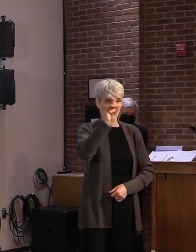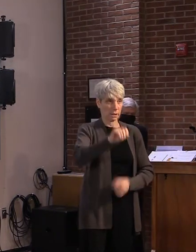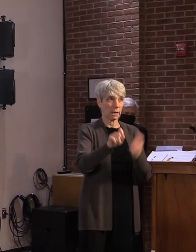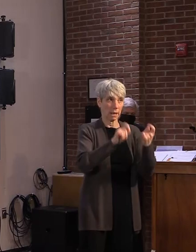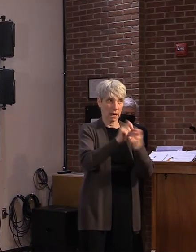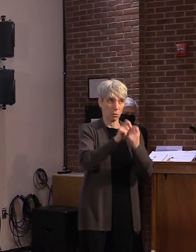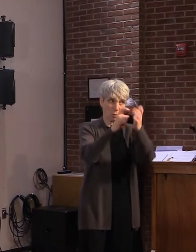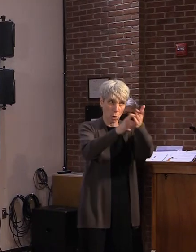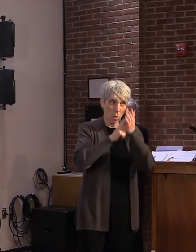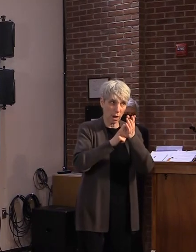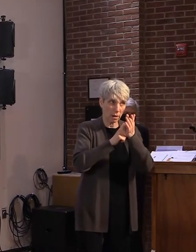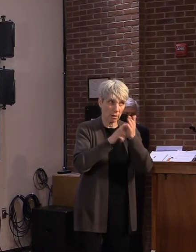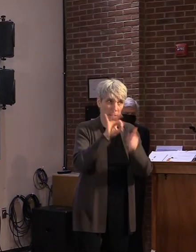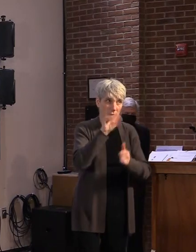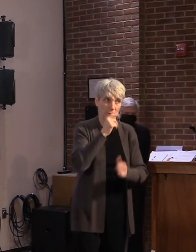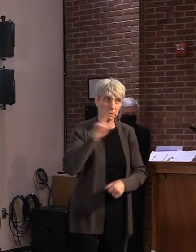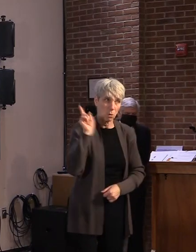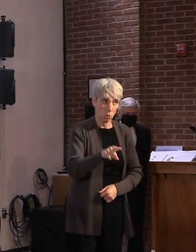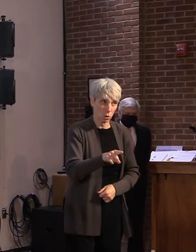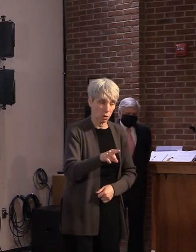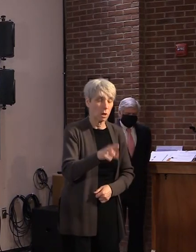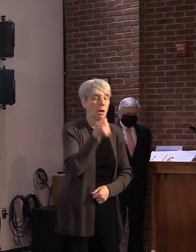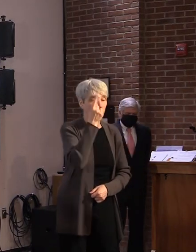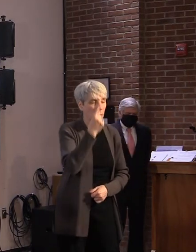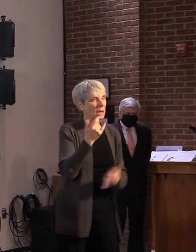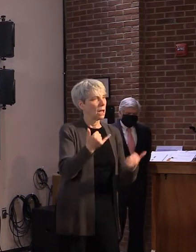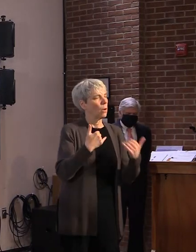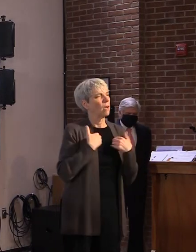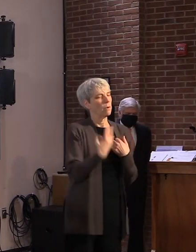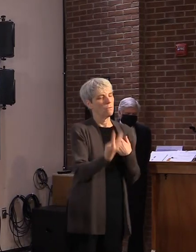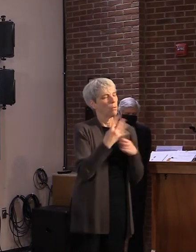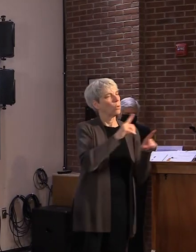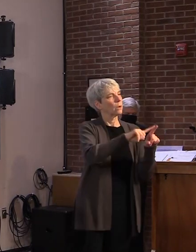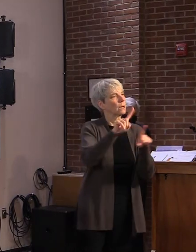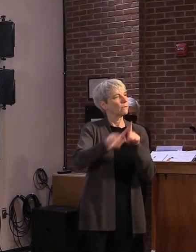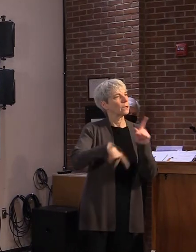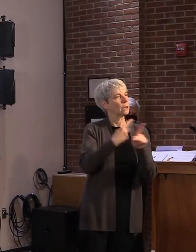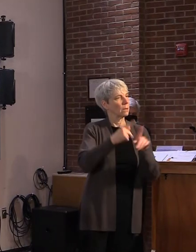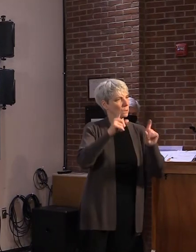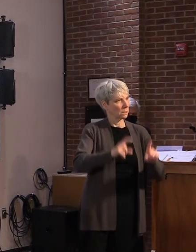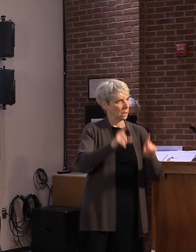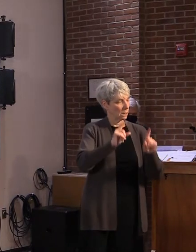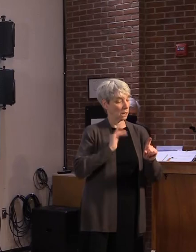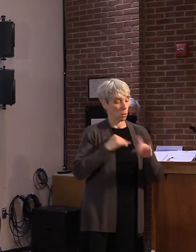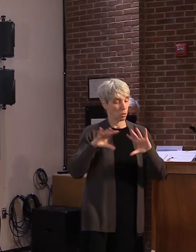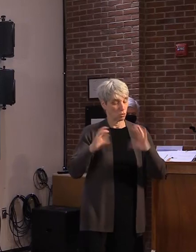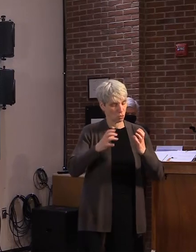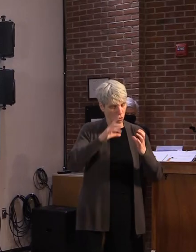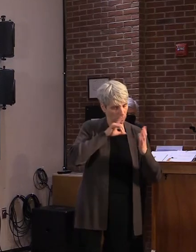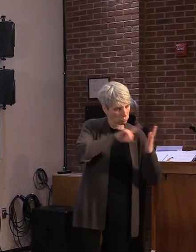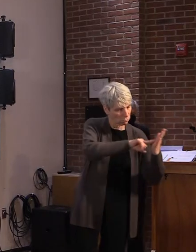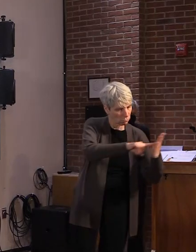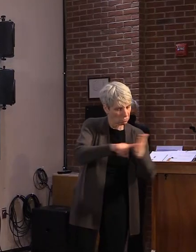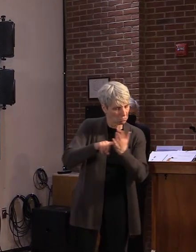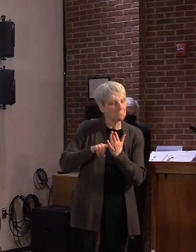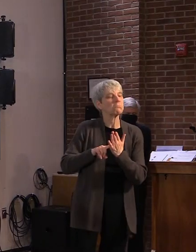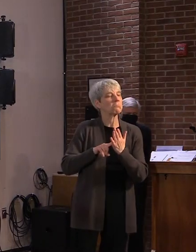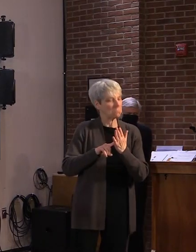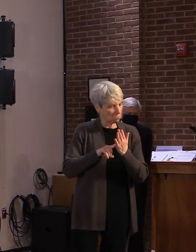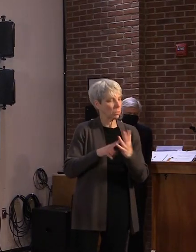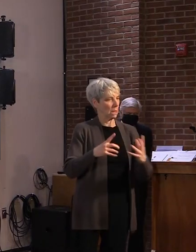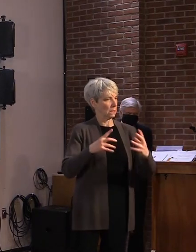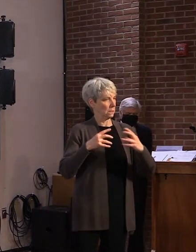There are now at least four testing platforms that the working group has identified that have sensitivity and specificity in that